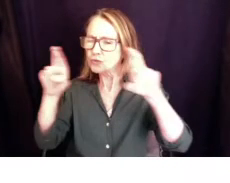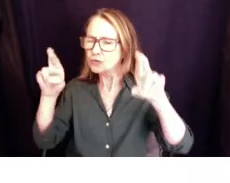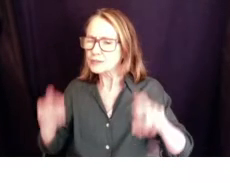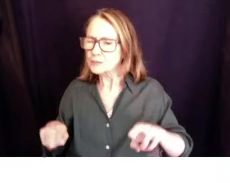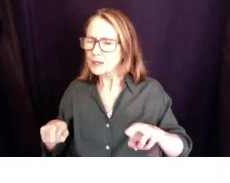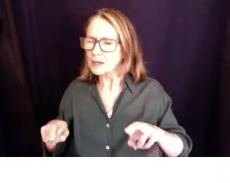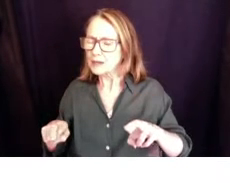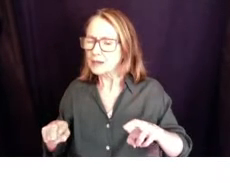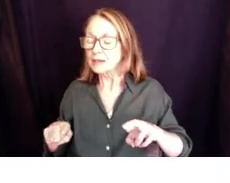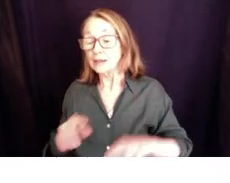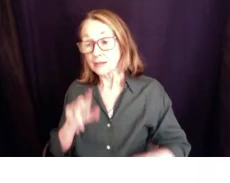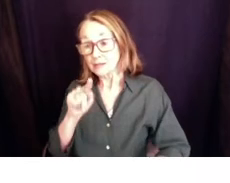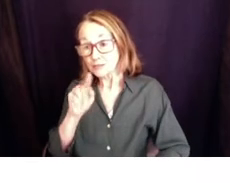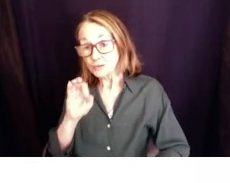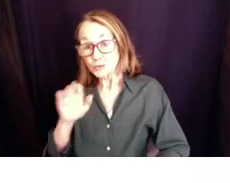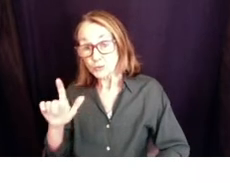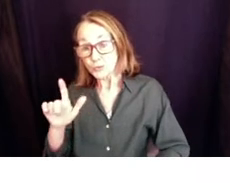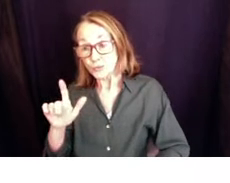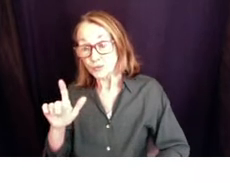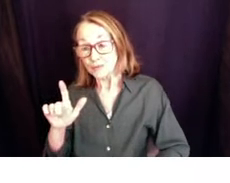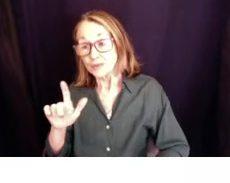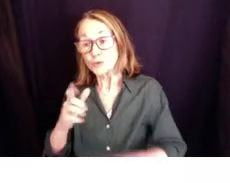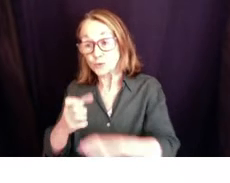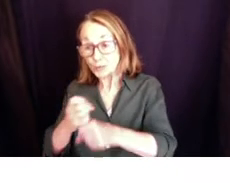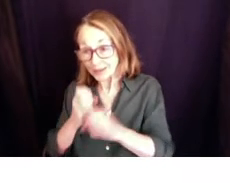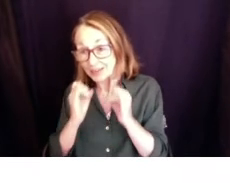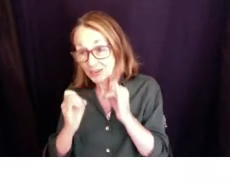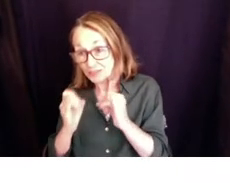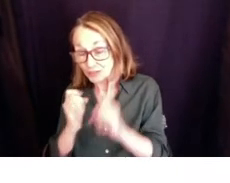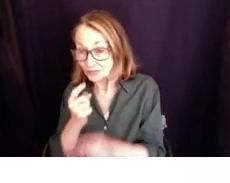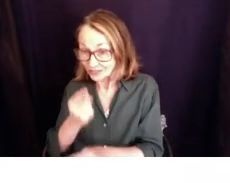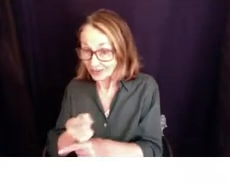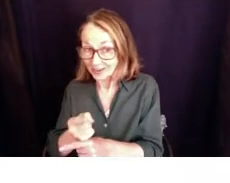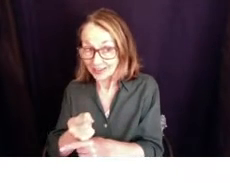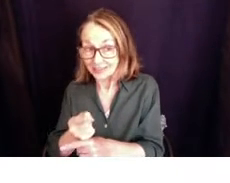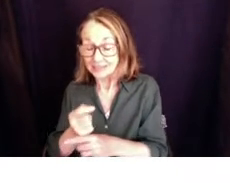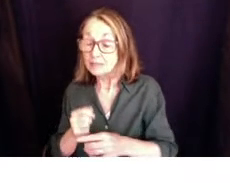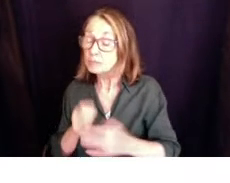How important is your resume? Well, it's a tool to get an interview, right?